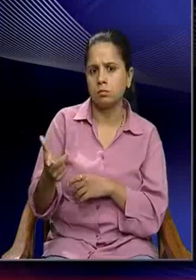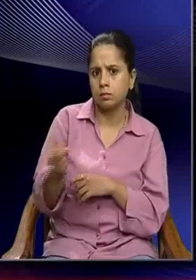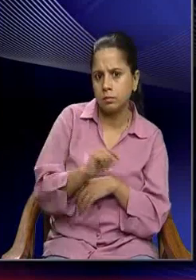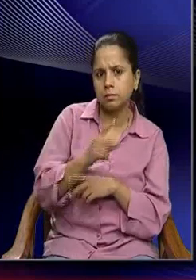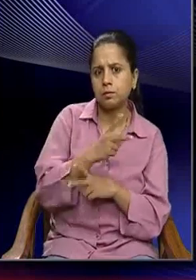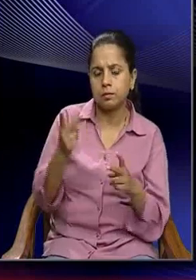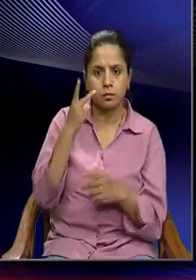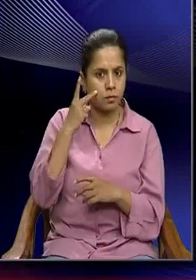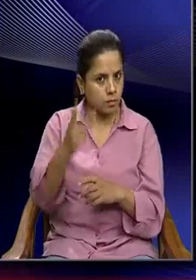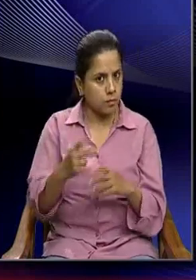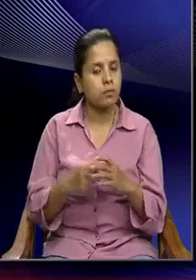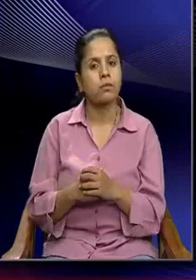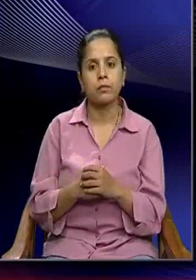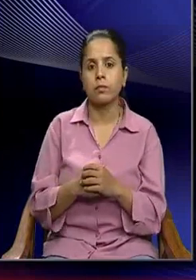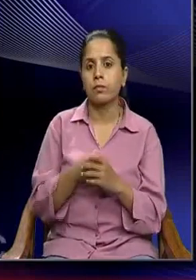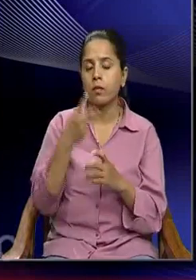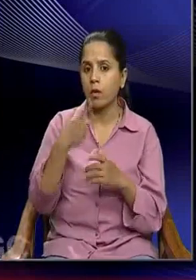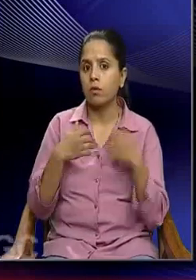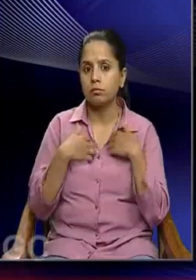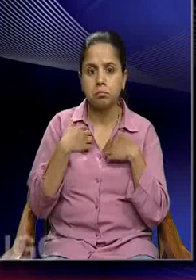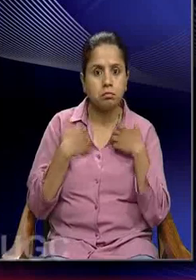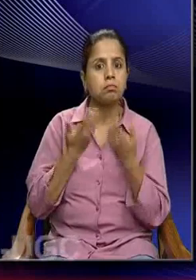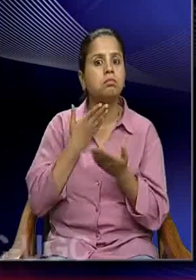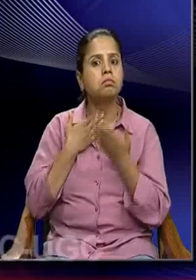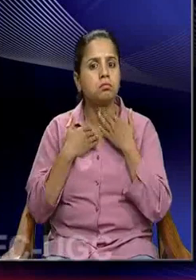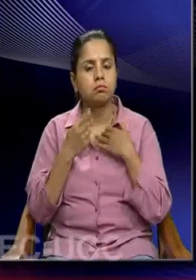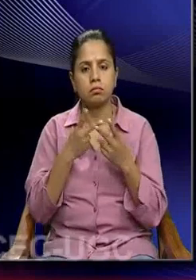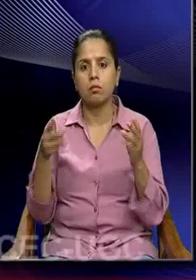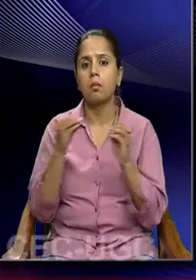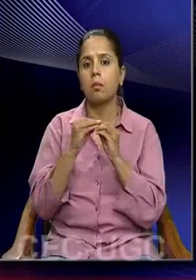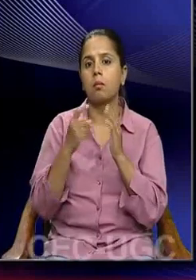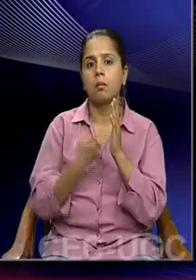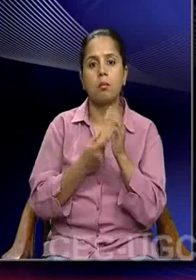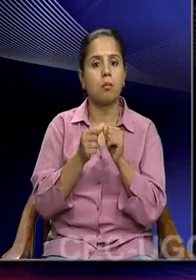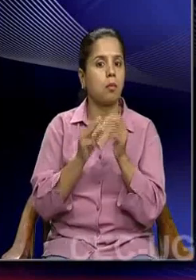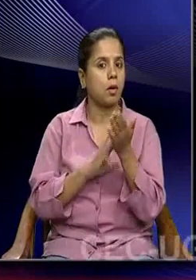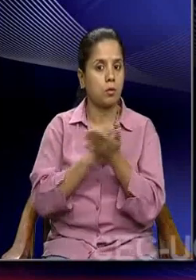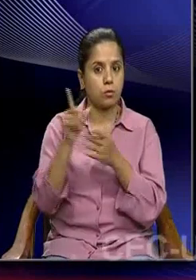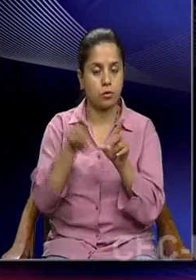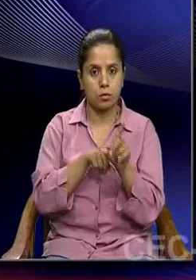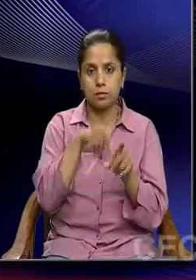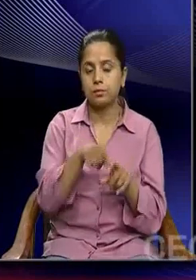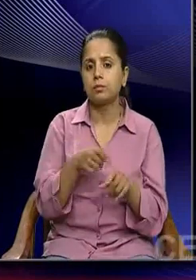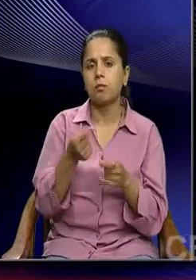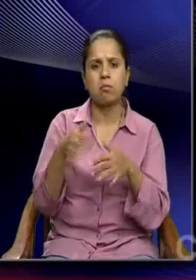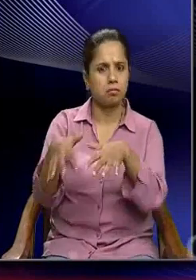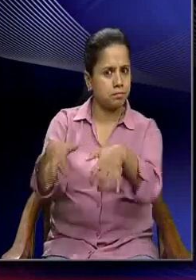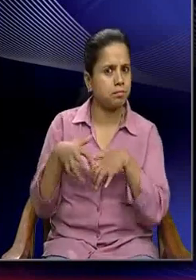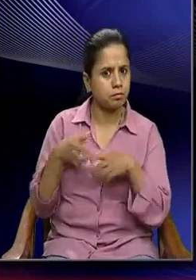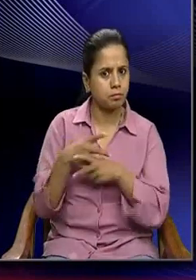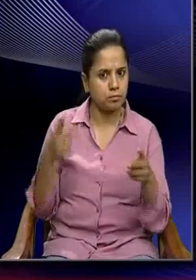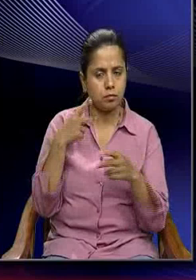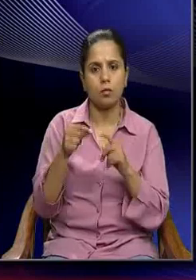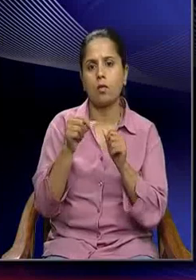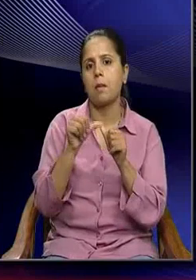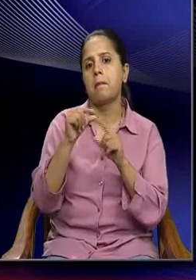aste, from passion and lust, brahmacharya, and from greed, which is